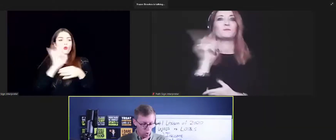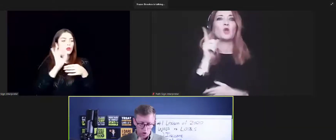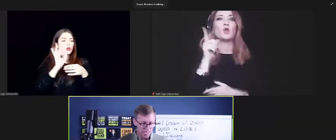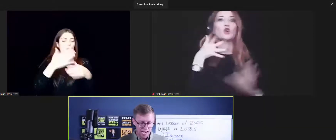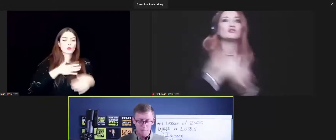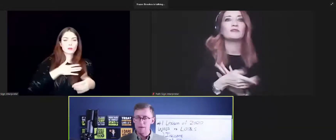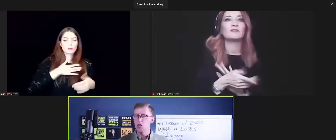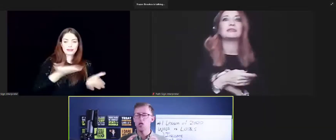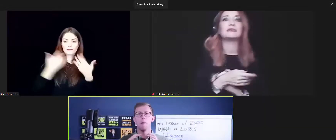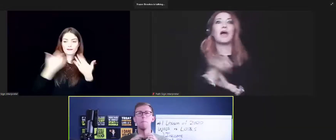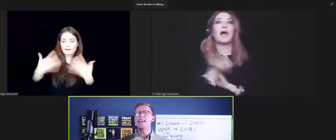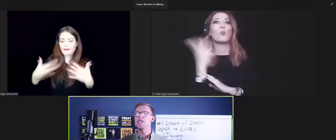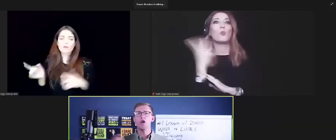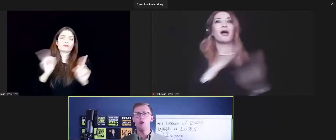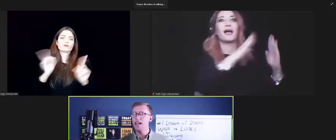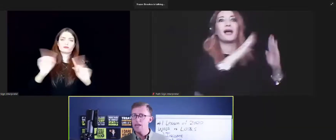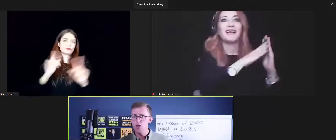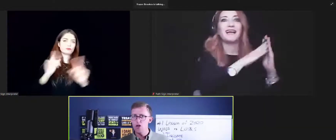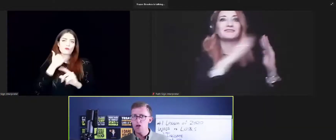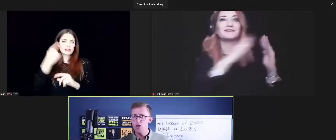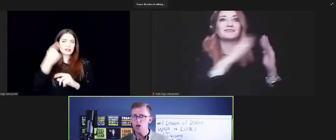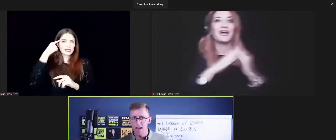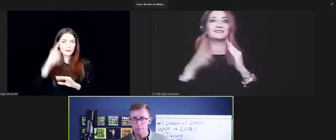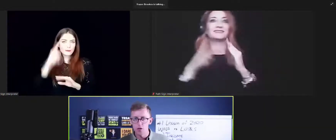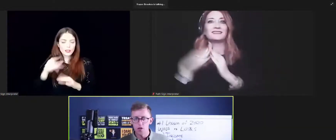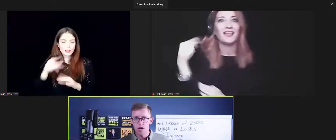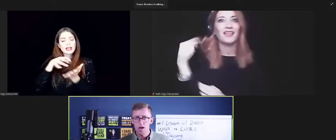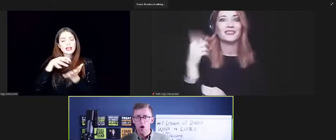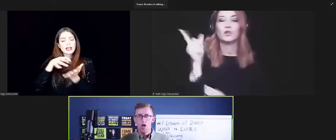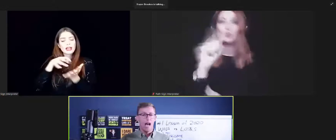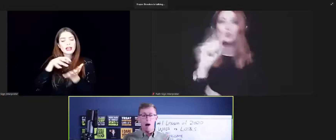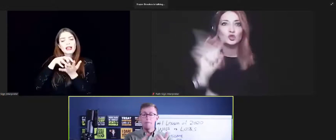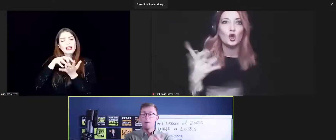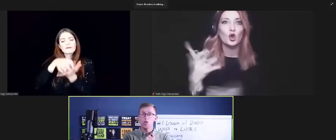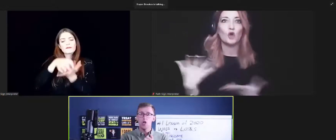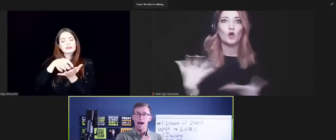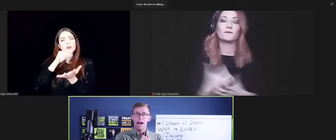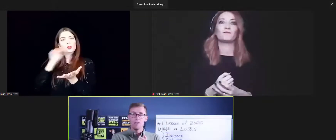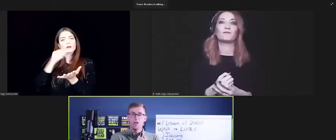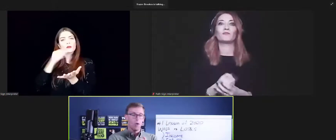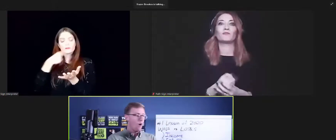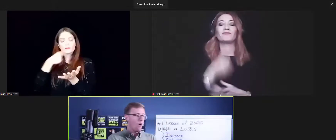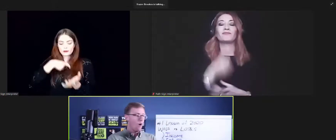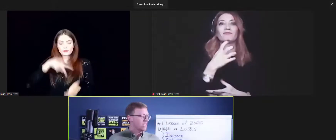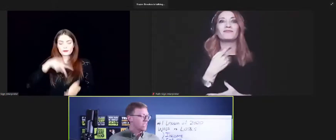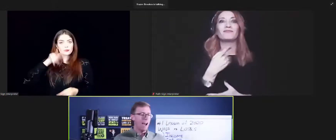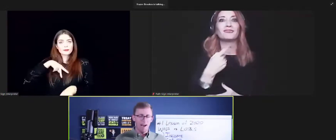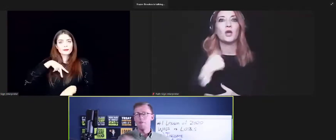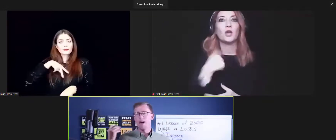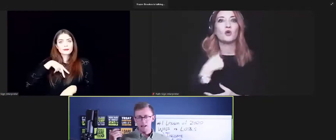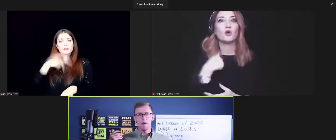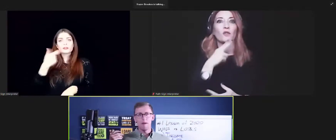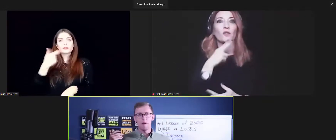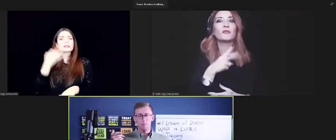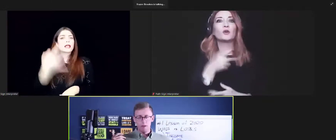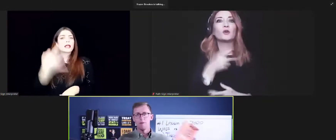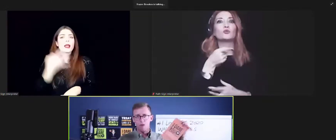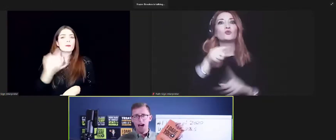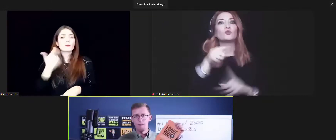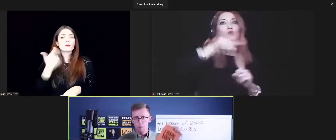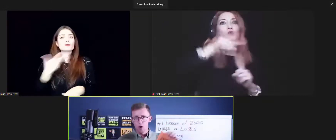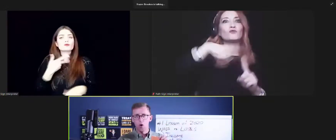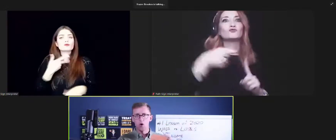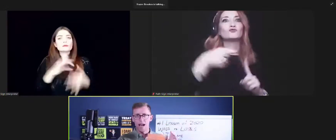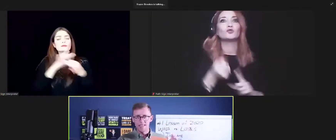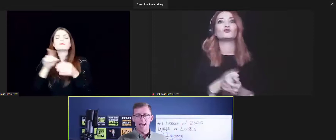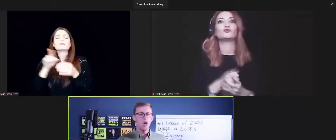time because there's an amazing correlation that happens. How many books did you buy? So obviously, Alan mentioned it before, I have a book